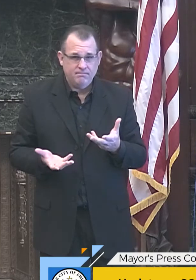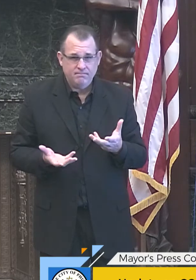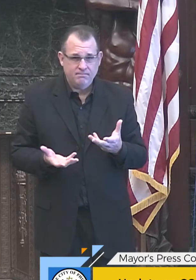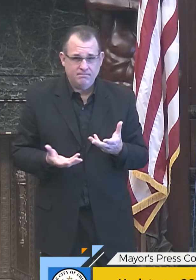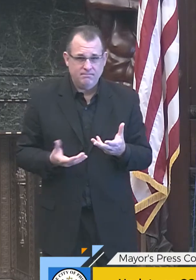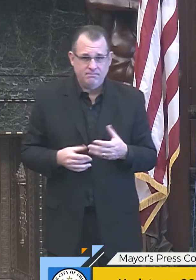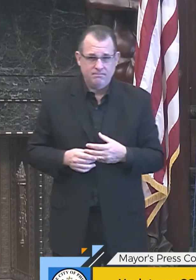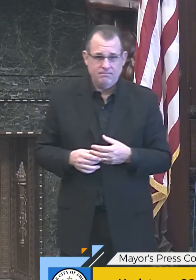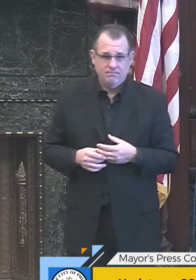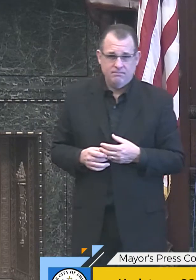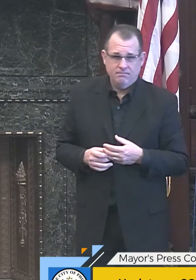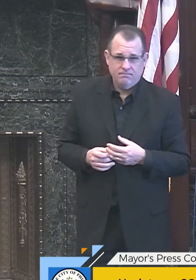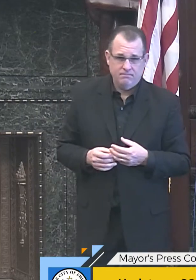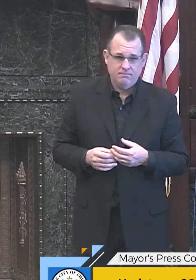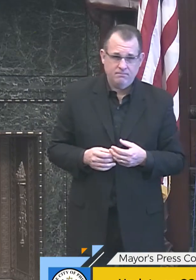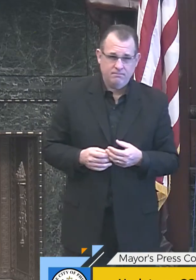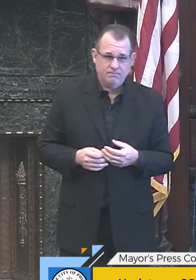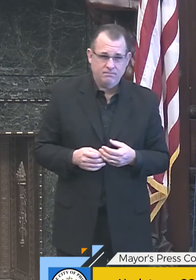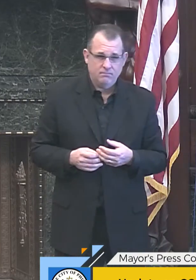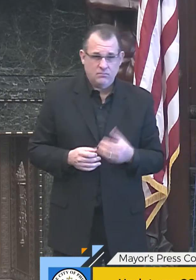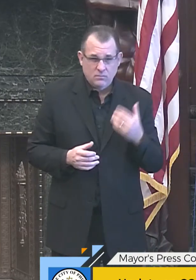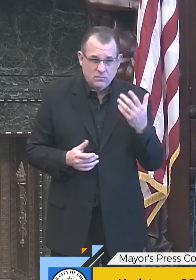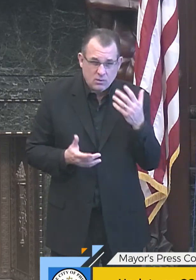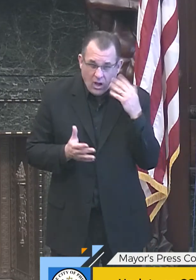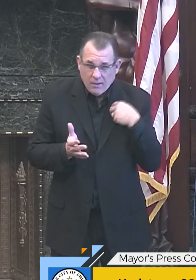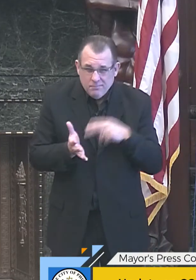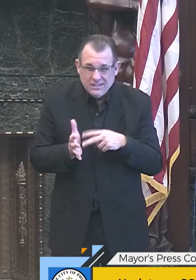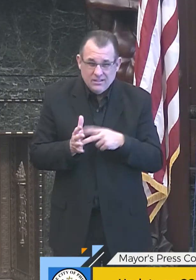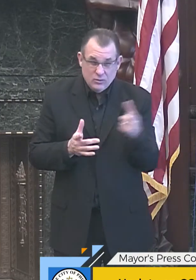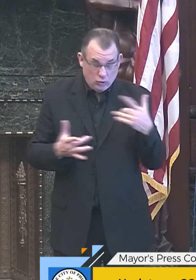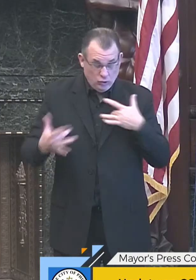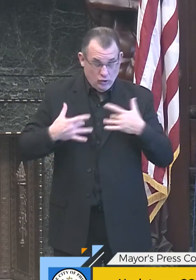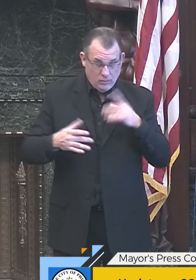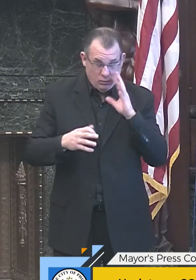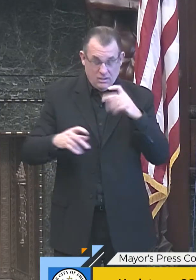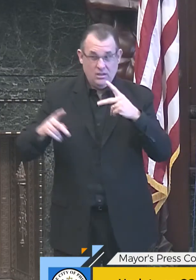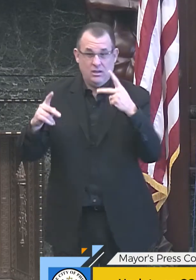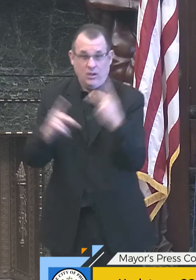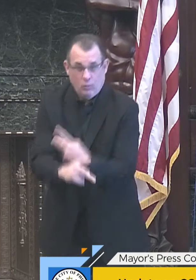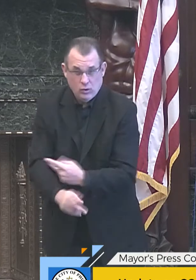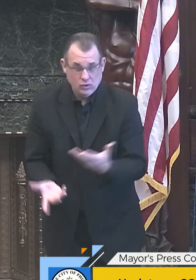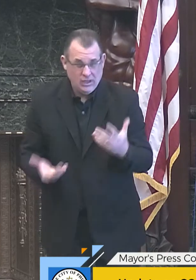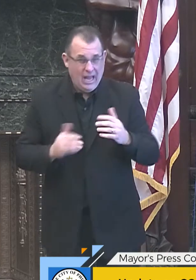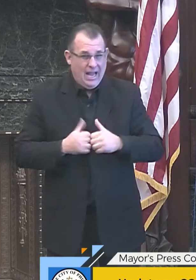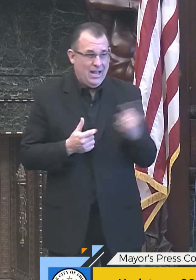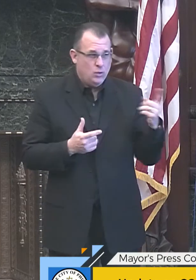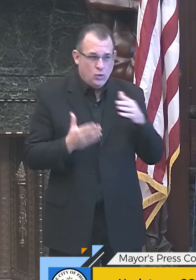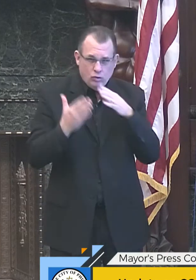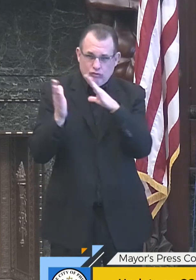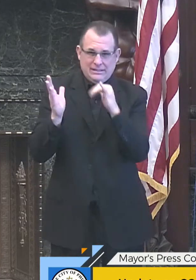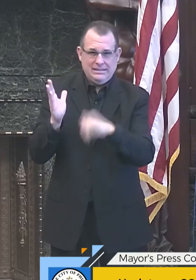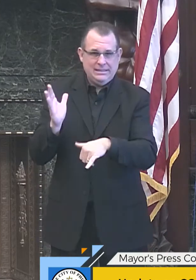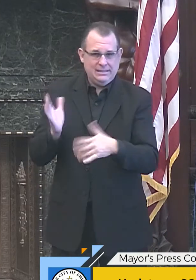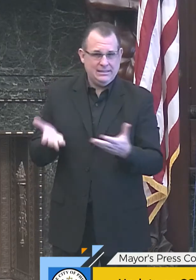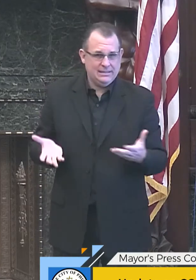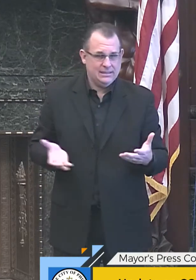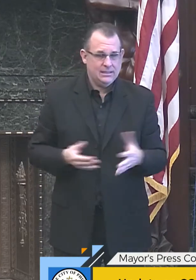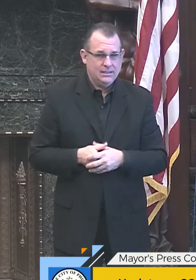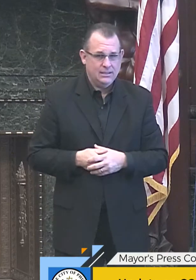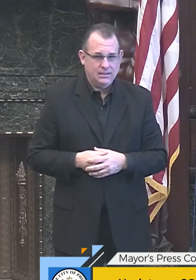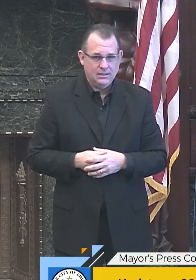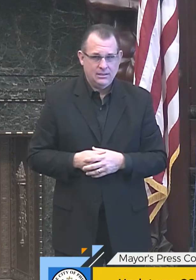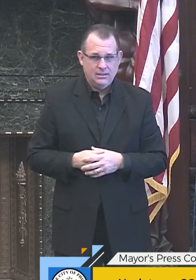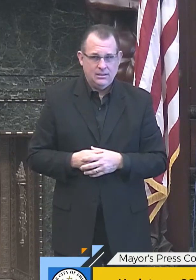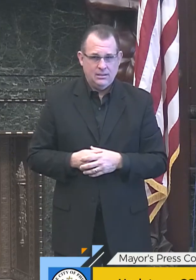well, like the whole thing, getting worse before it gets better? And how do you address that? I mean, it's a monumental issue, I'm sure. Yeah, I mean, it is